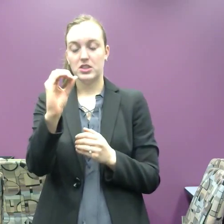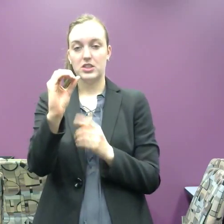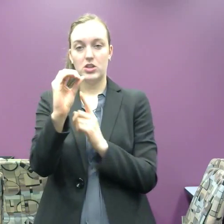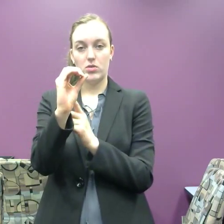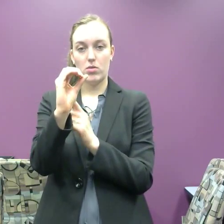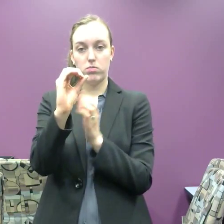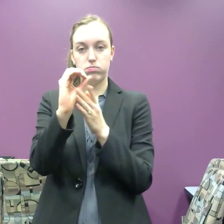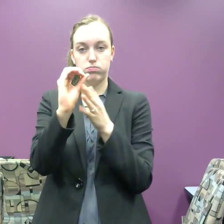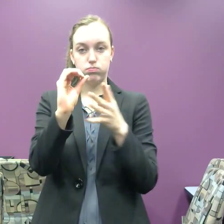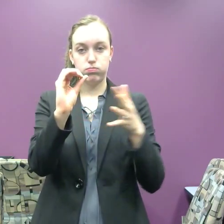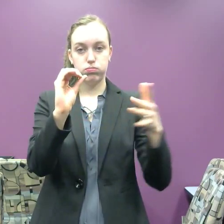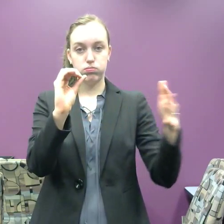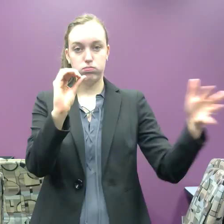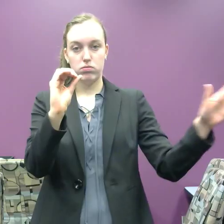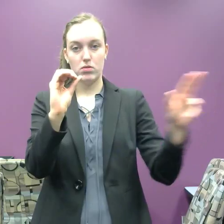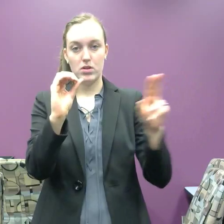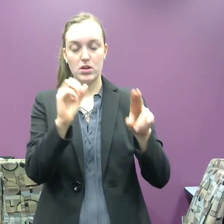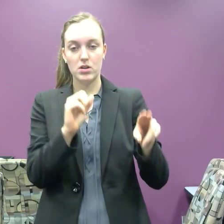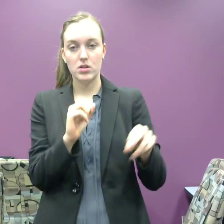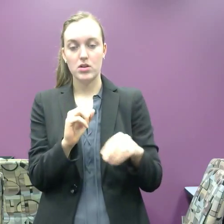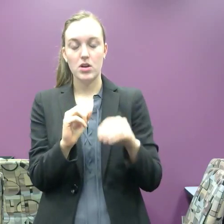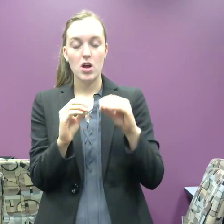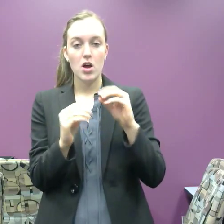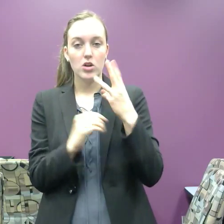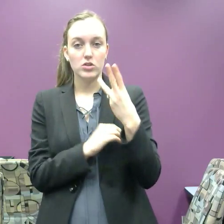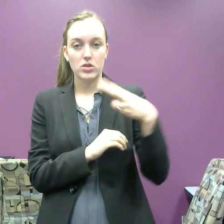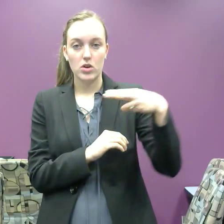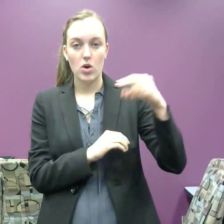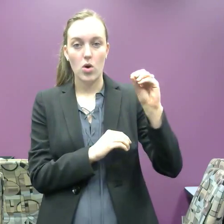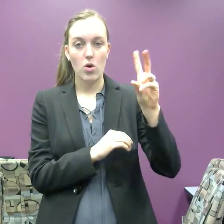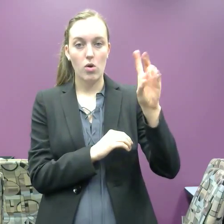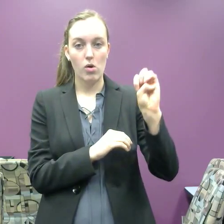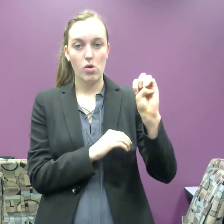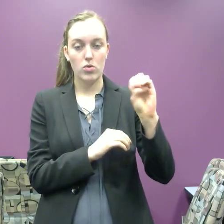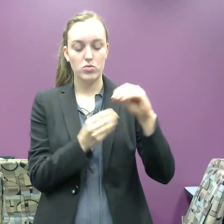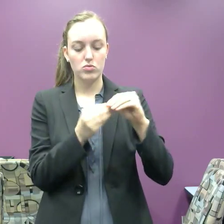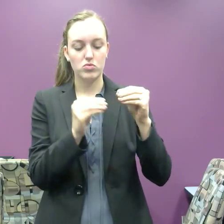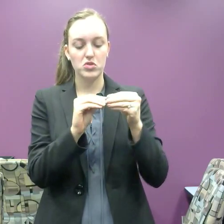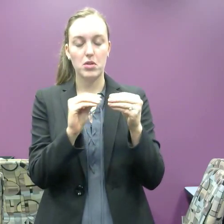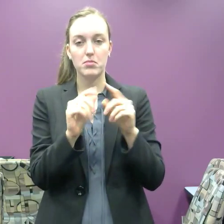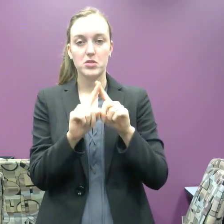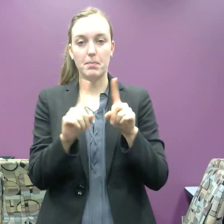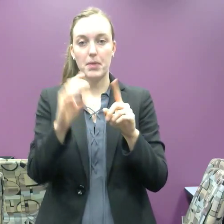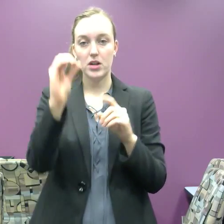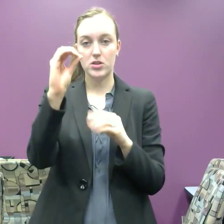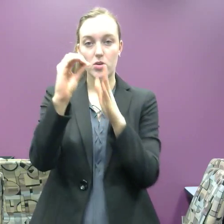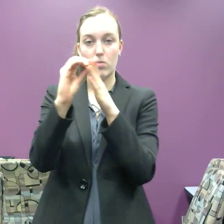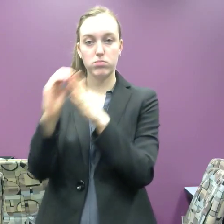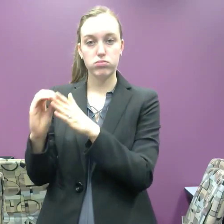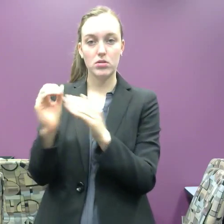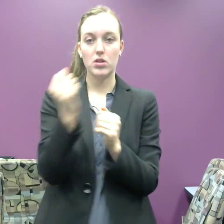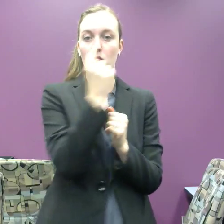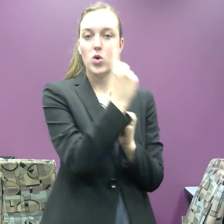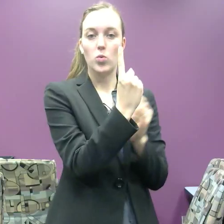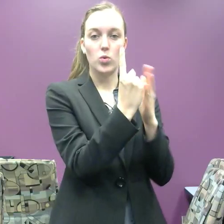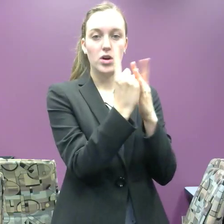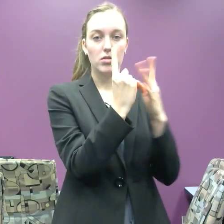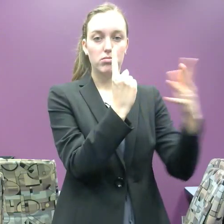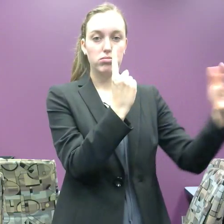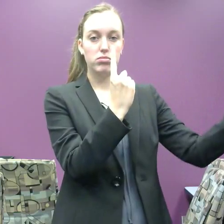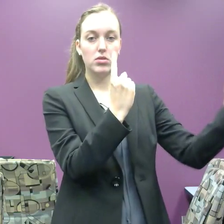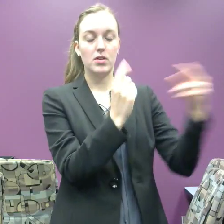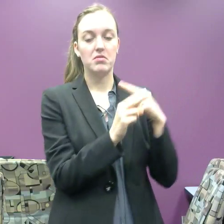Now, there are other numbers as well that exist to the left of 0. And suppose somebody said locate